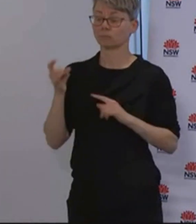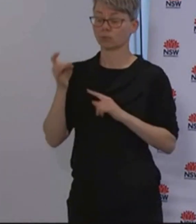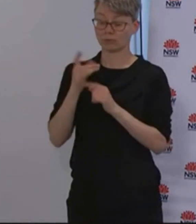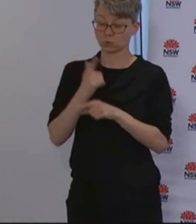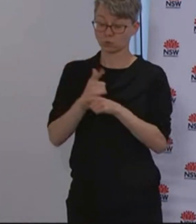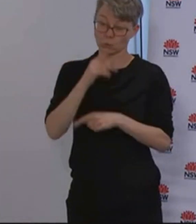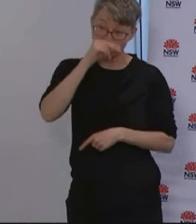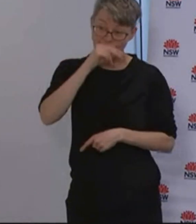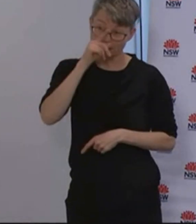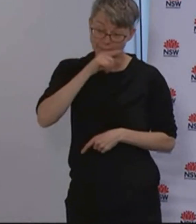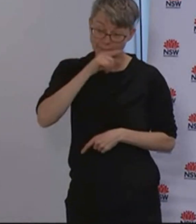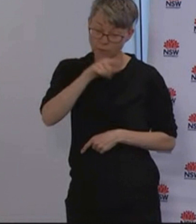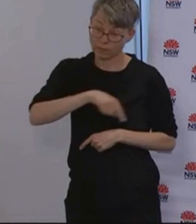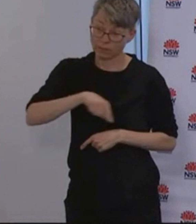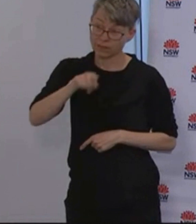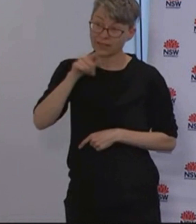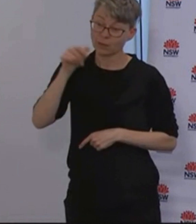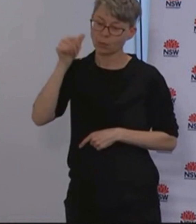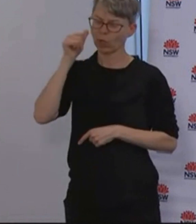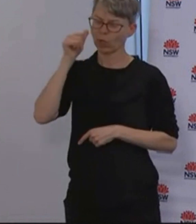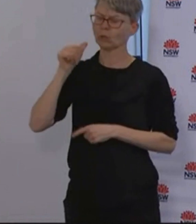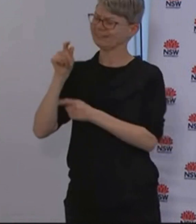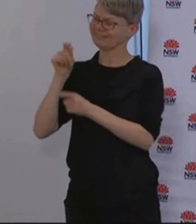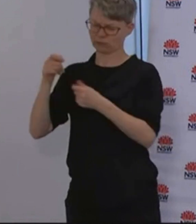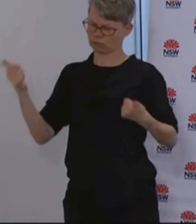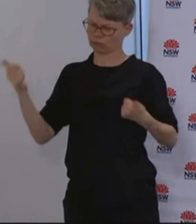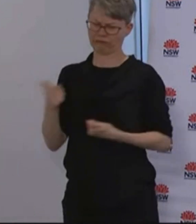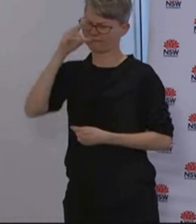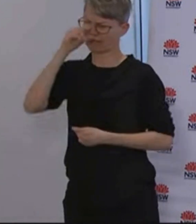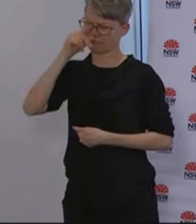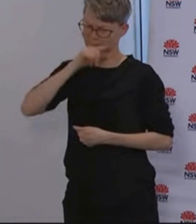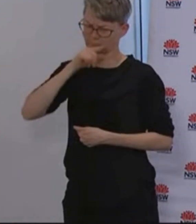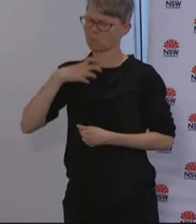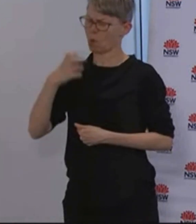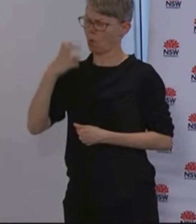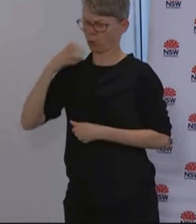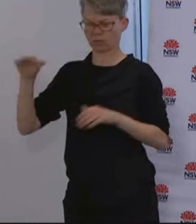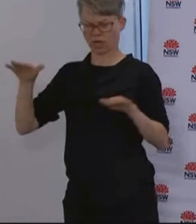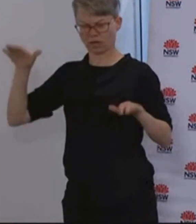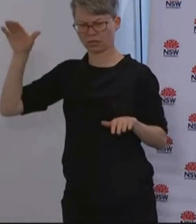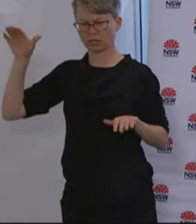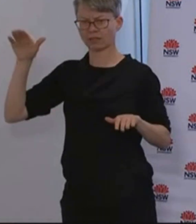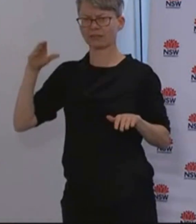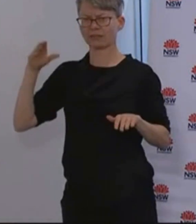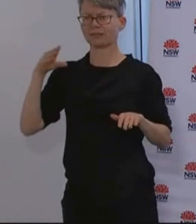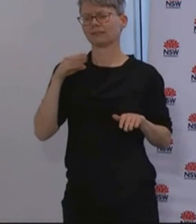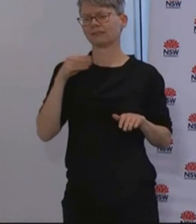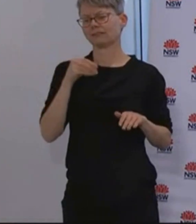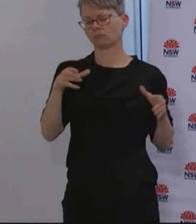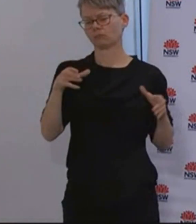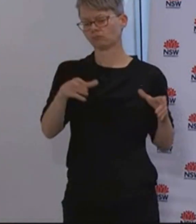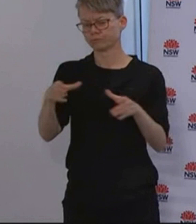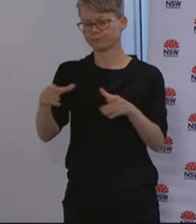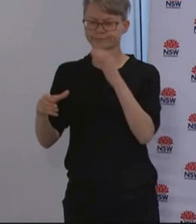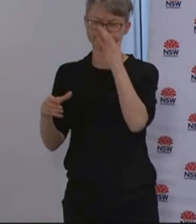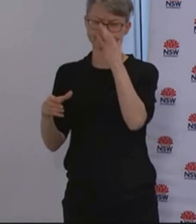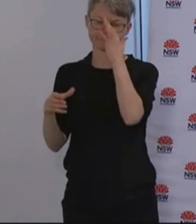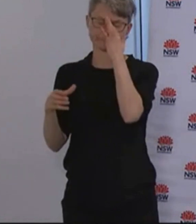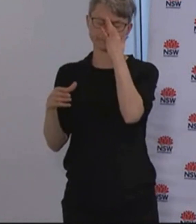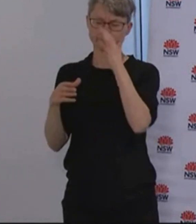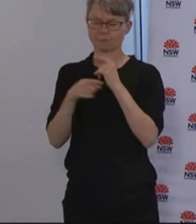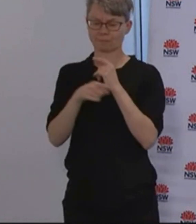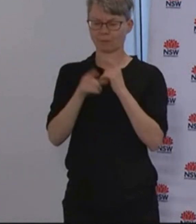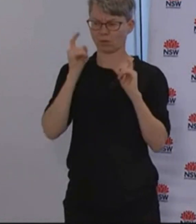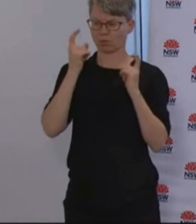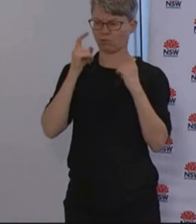younger people who we know who are underrepresented in the testing, particular groups that may be